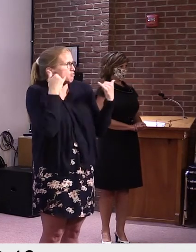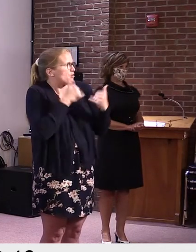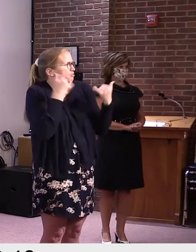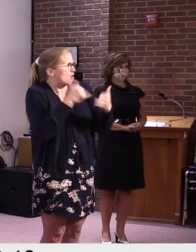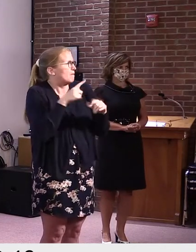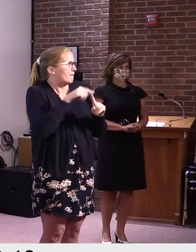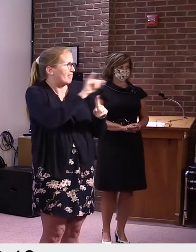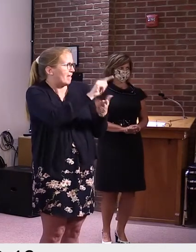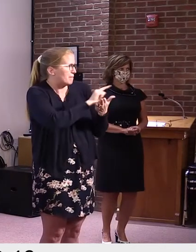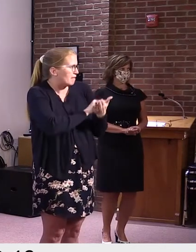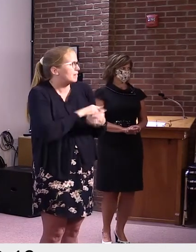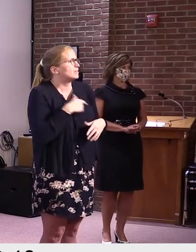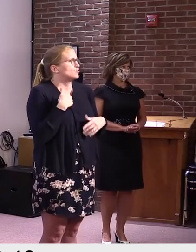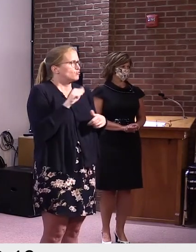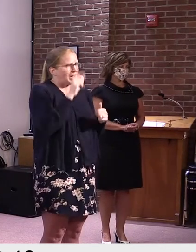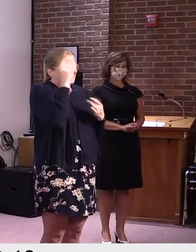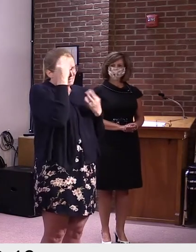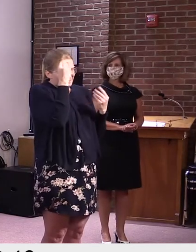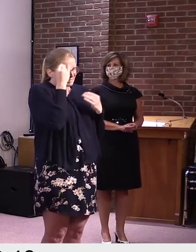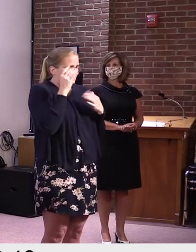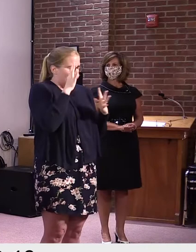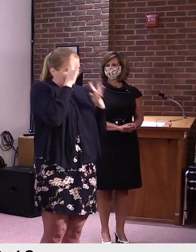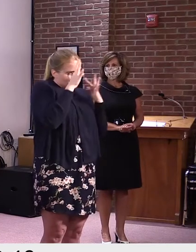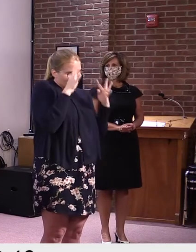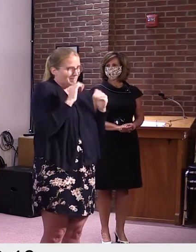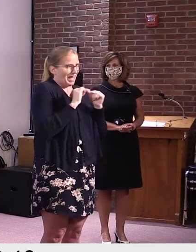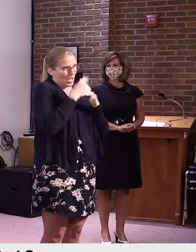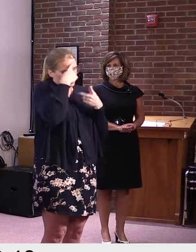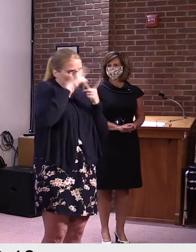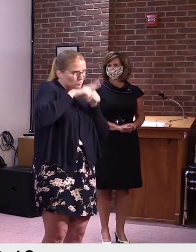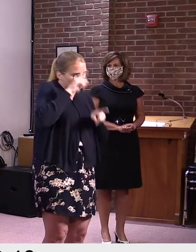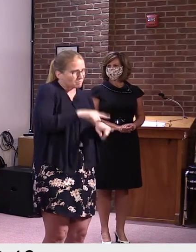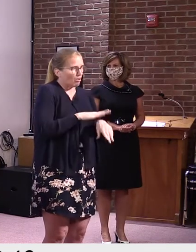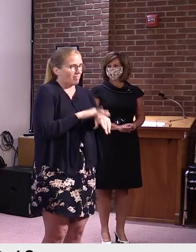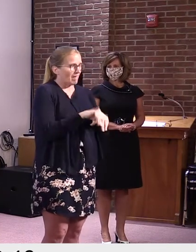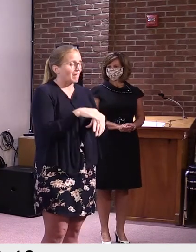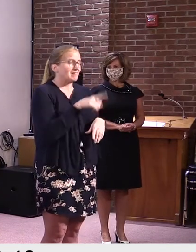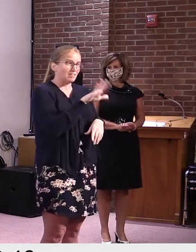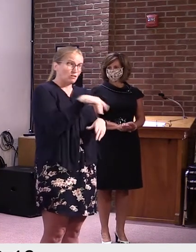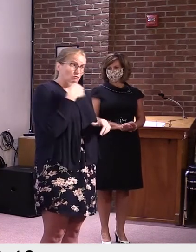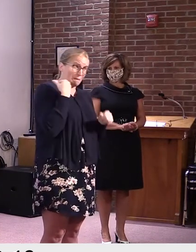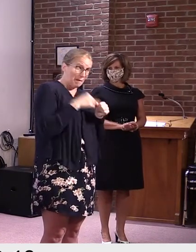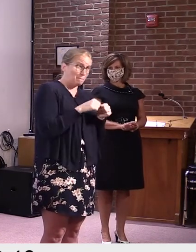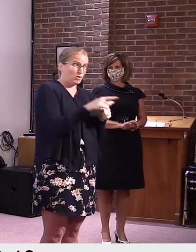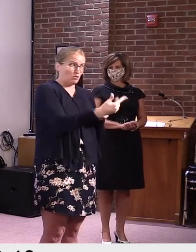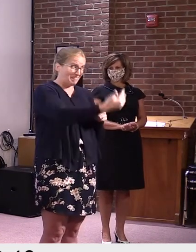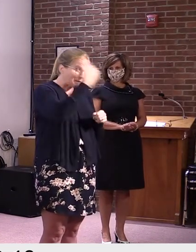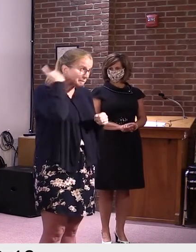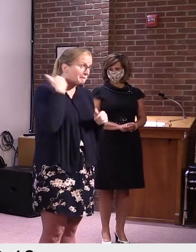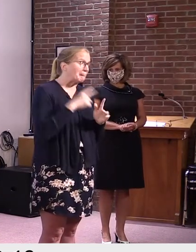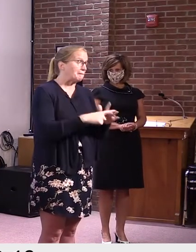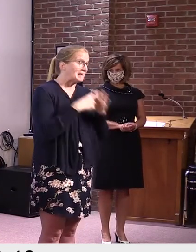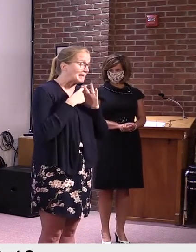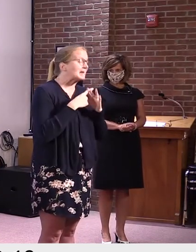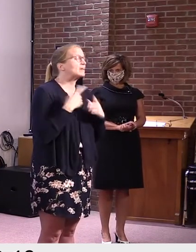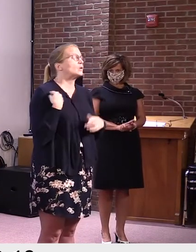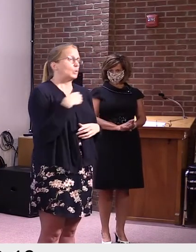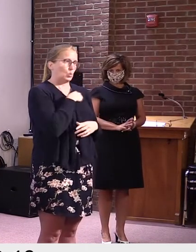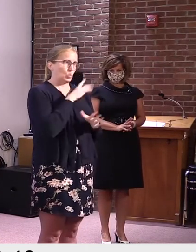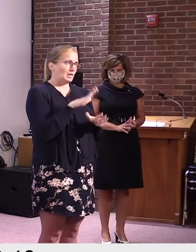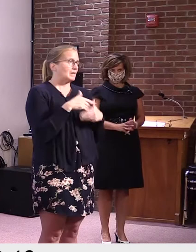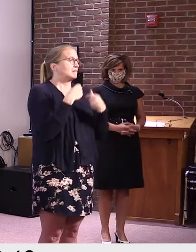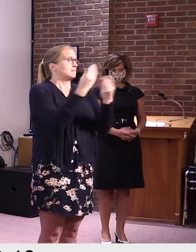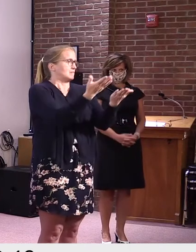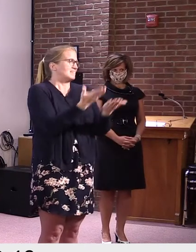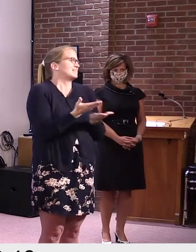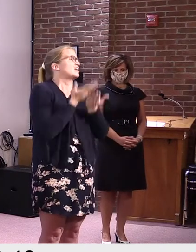this and trying to come up with solutions where we can work together. As you remember, in the beginning, we had provided an Act 250